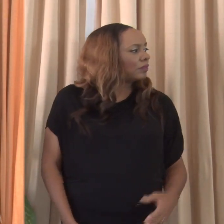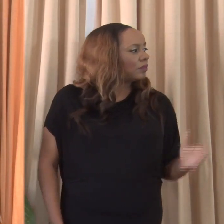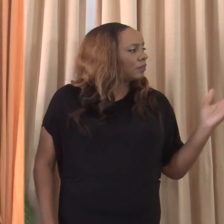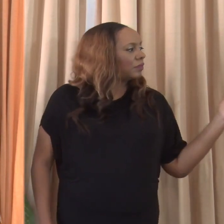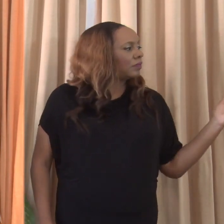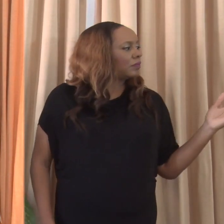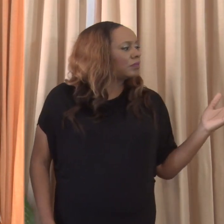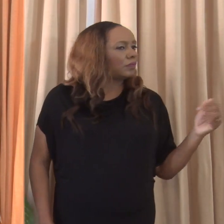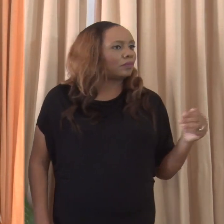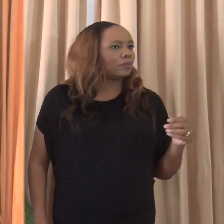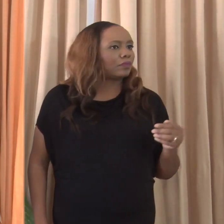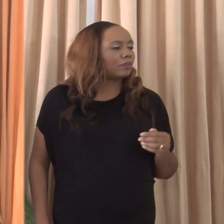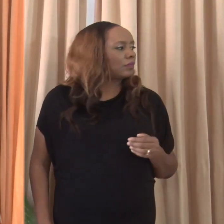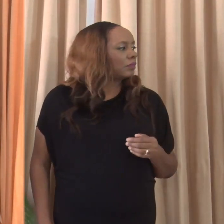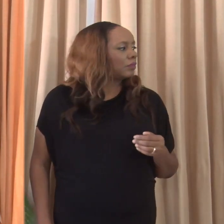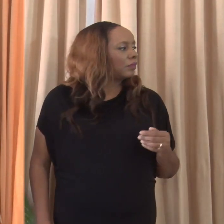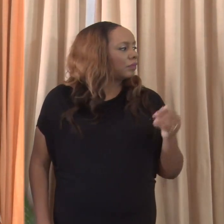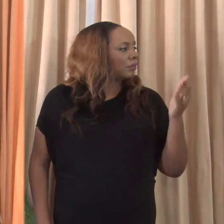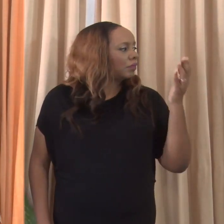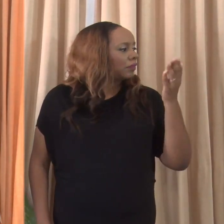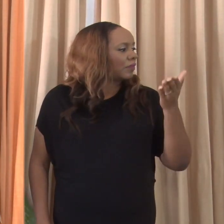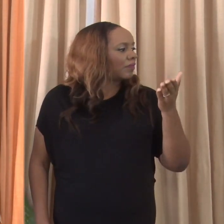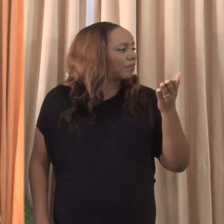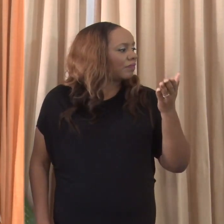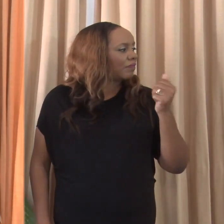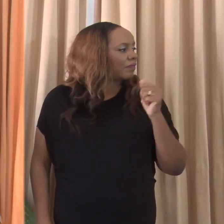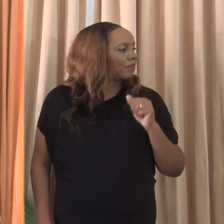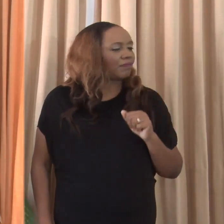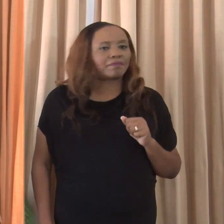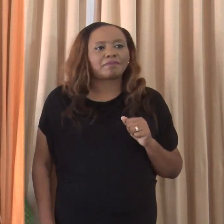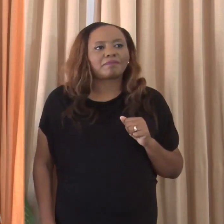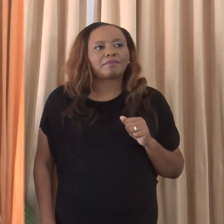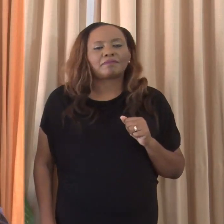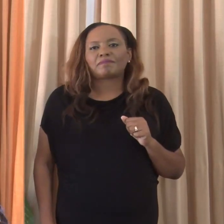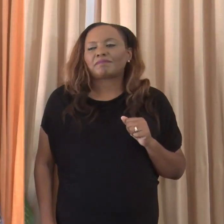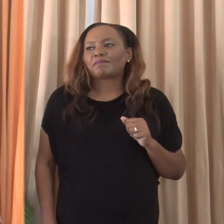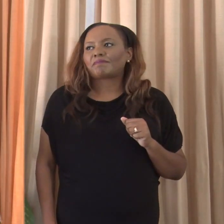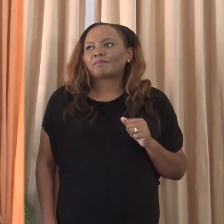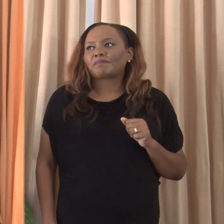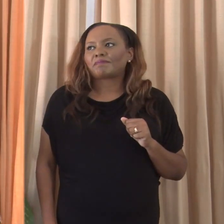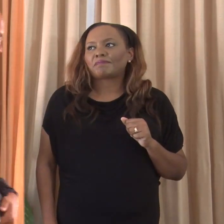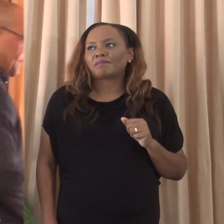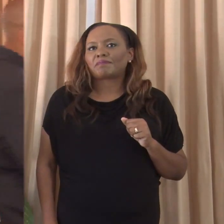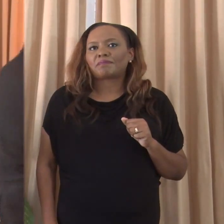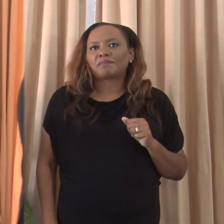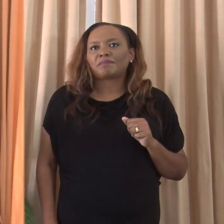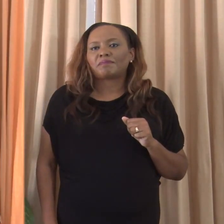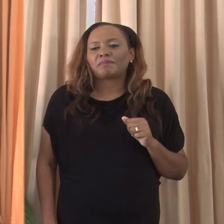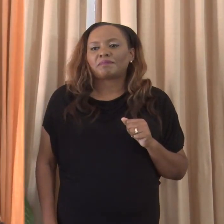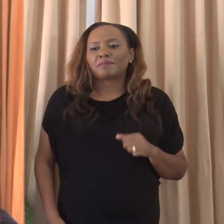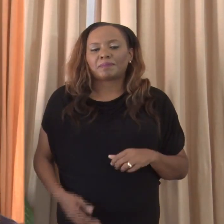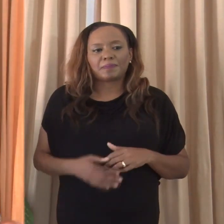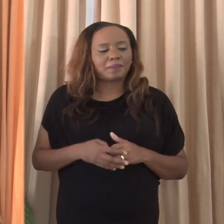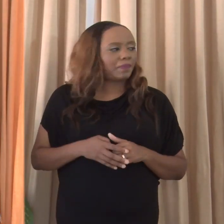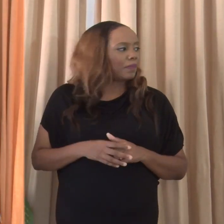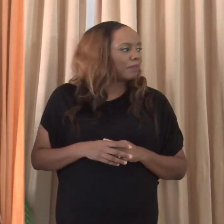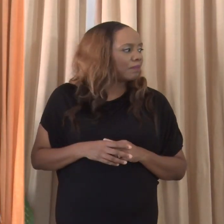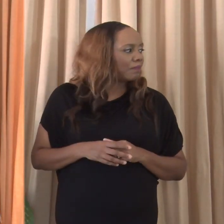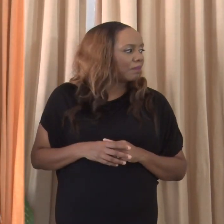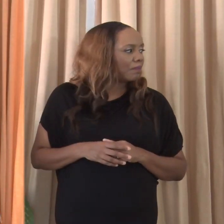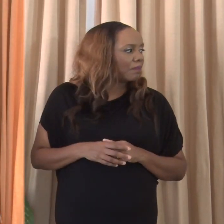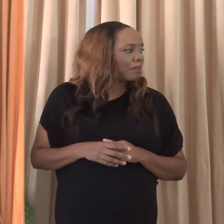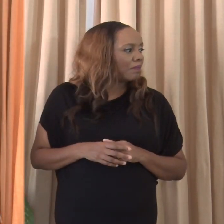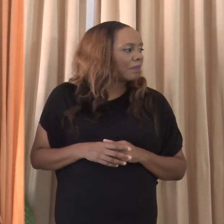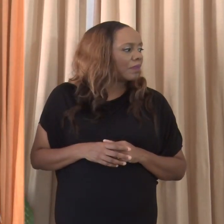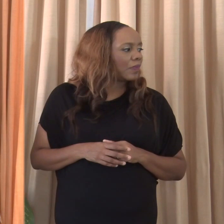Back to you, Mr. Mayor. Yes. I know it's early days yet, but with a lot of the flights